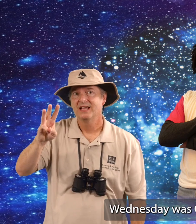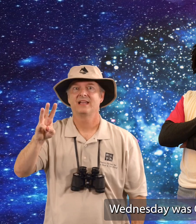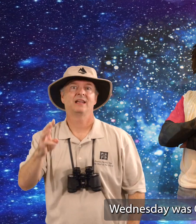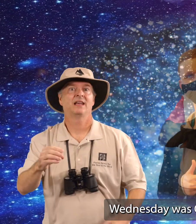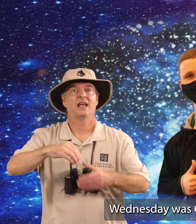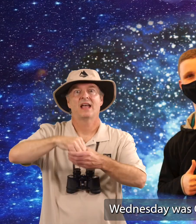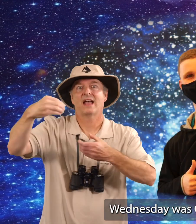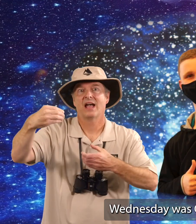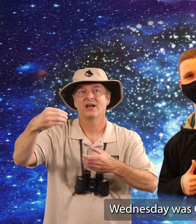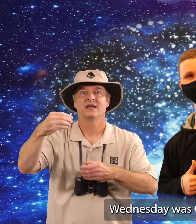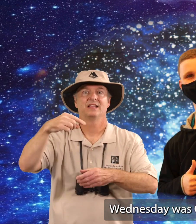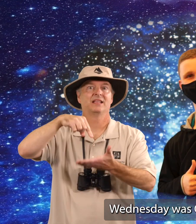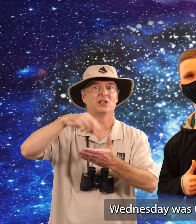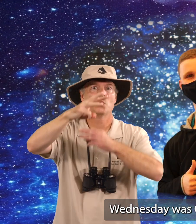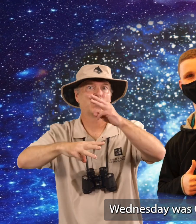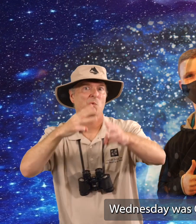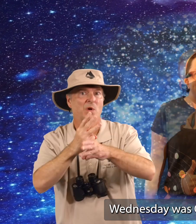Wednesday was Out of This World Day.